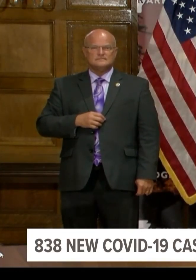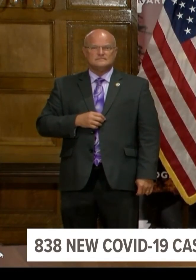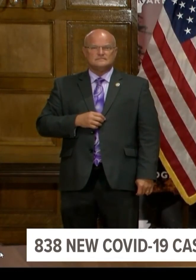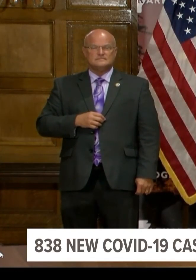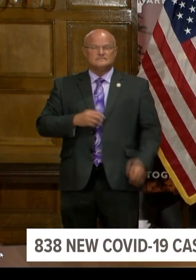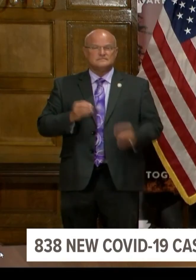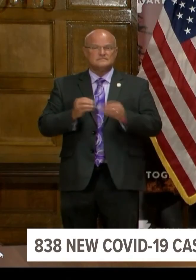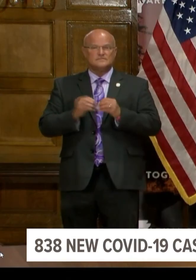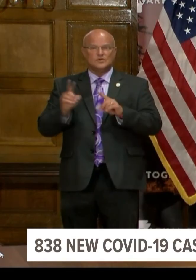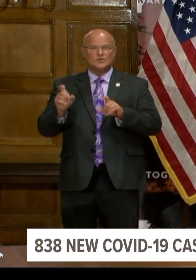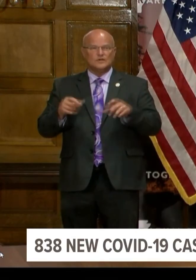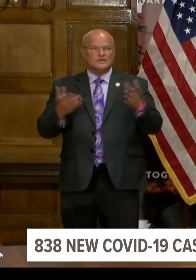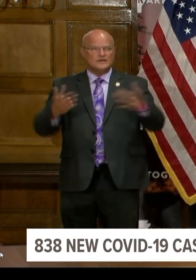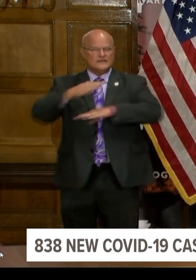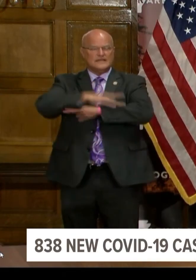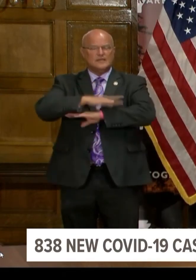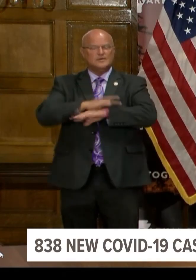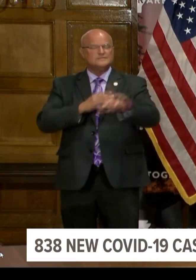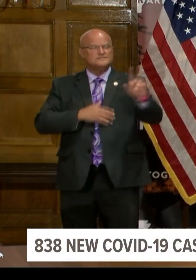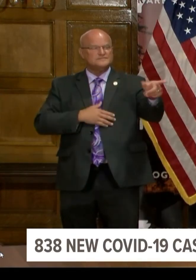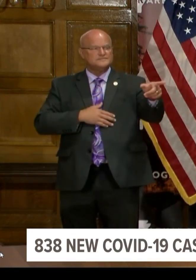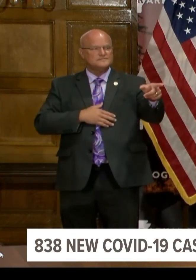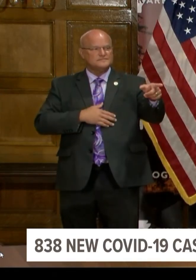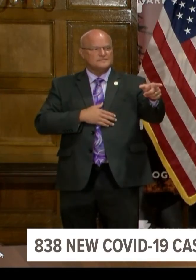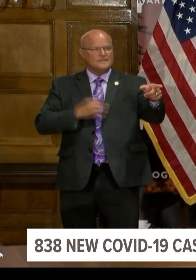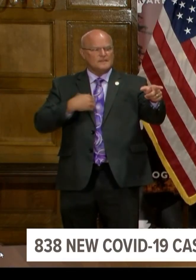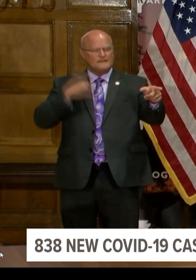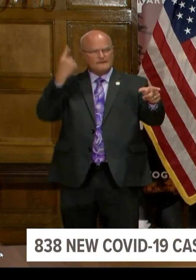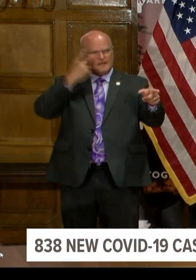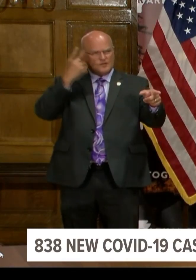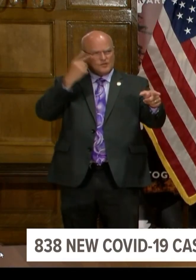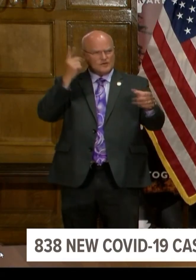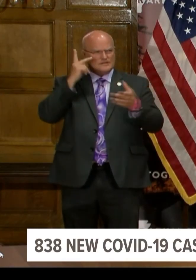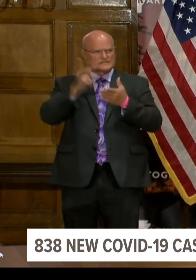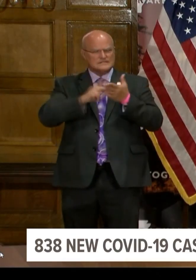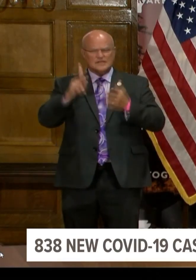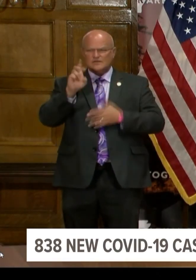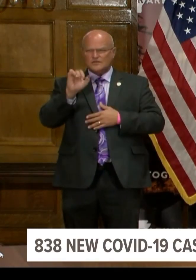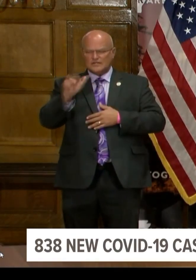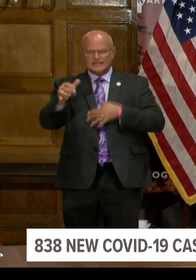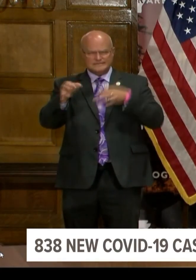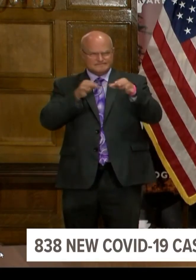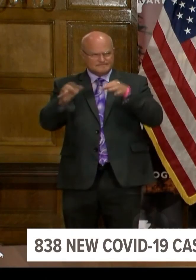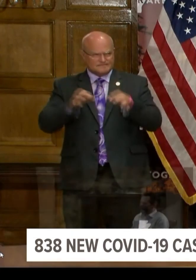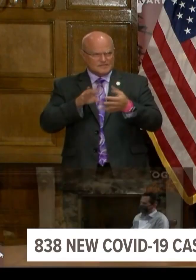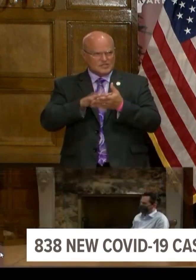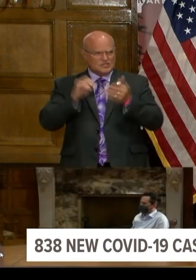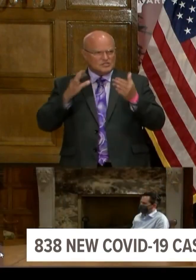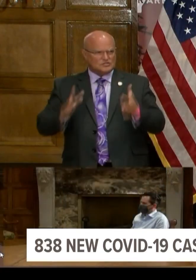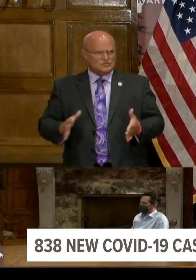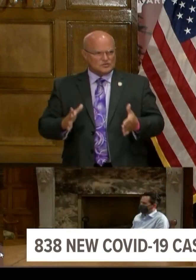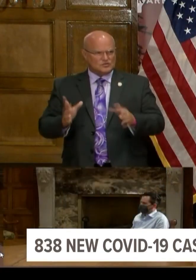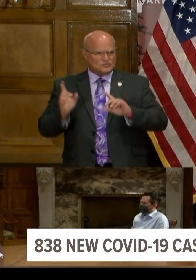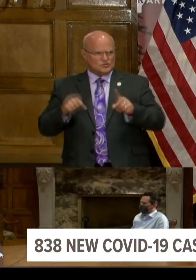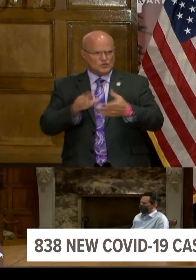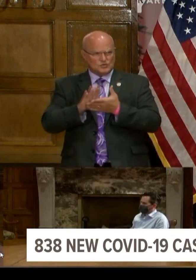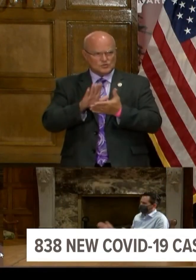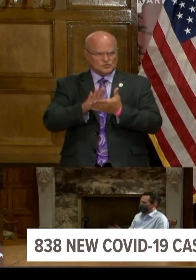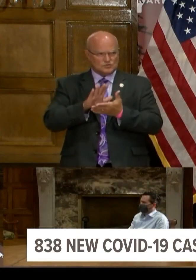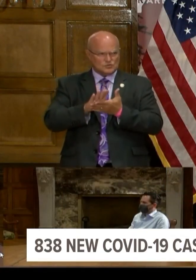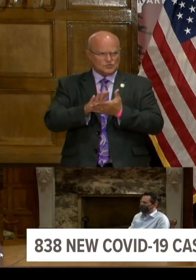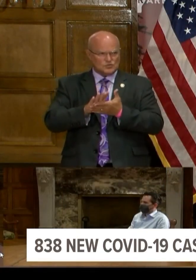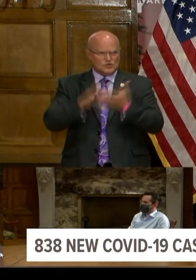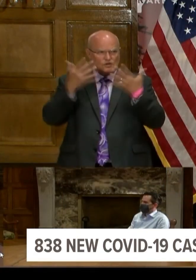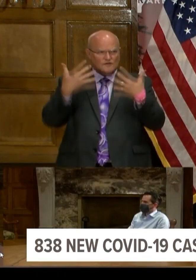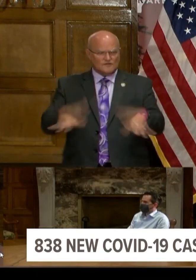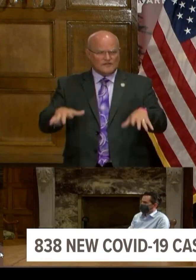Any other questions? Yes, right here at the table. I was wondering if Secretary Key could elaborate on students going to school after